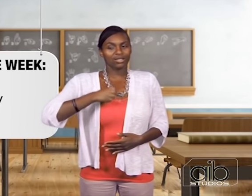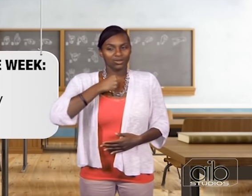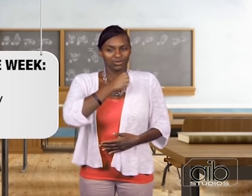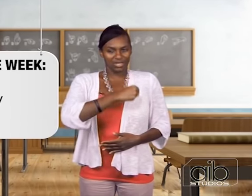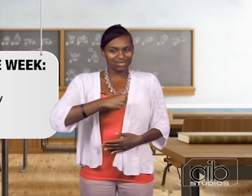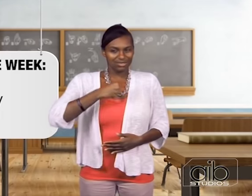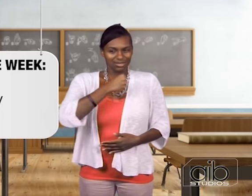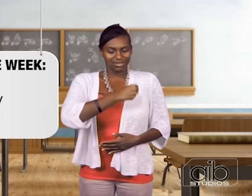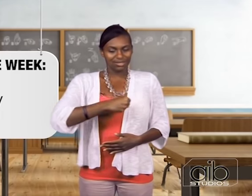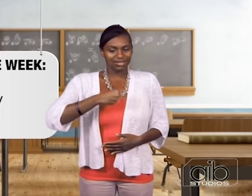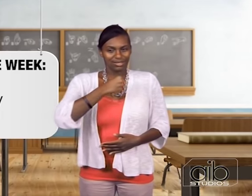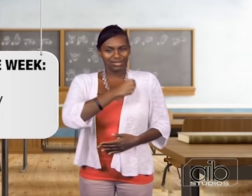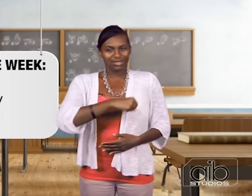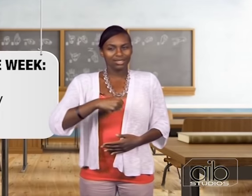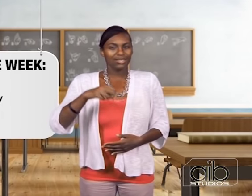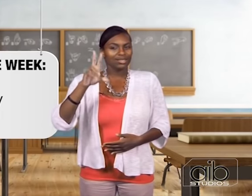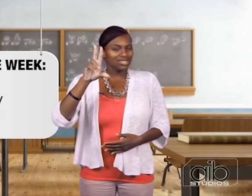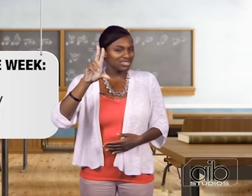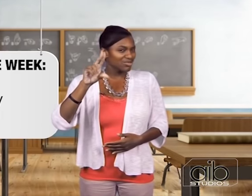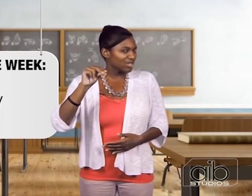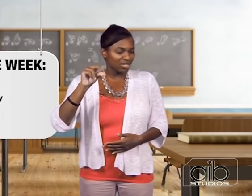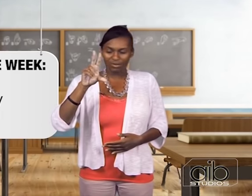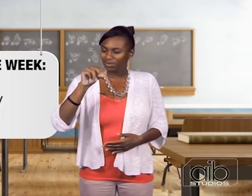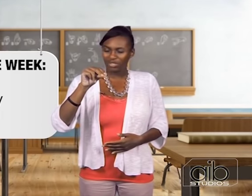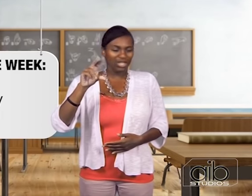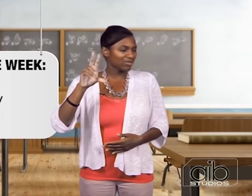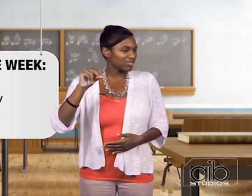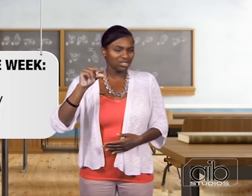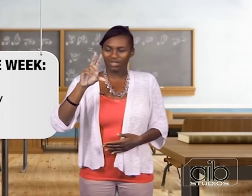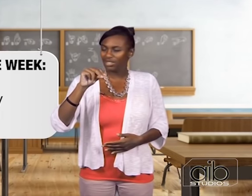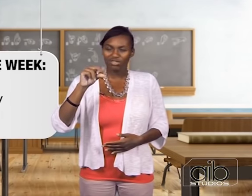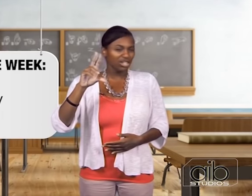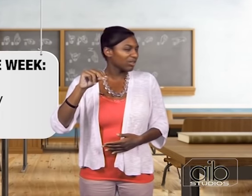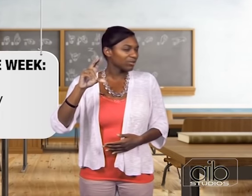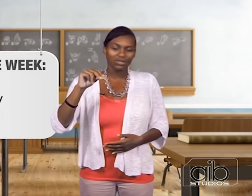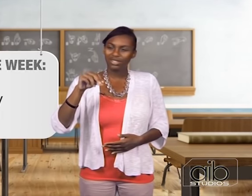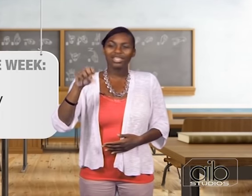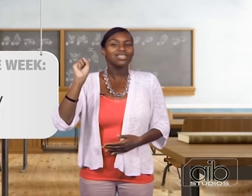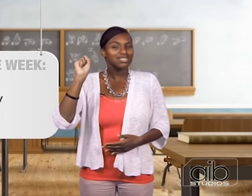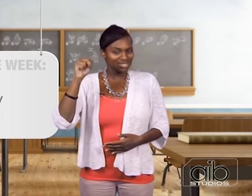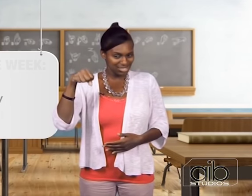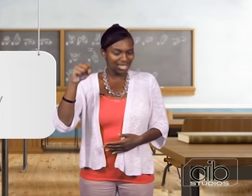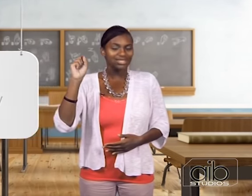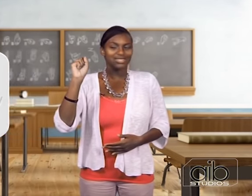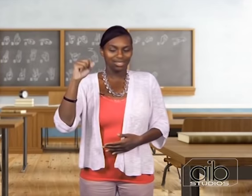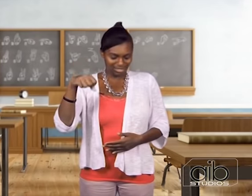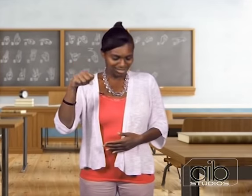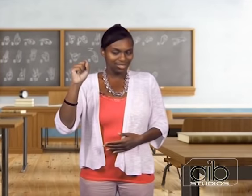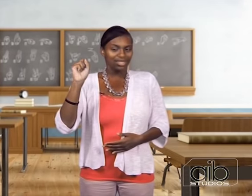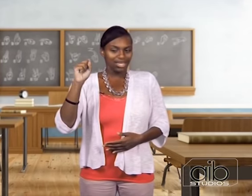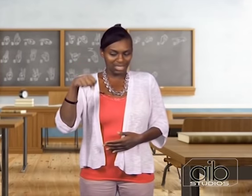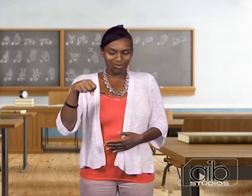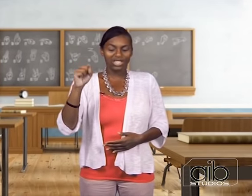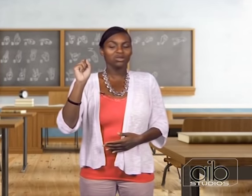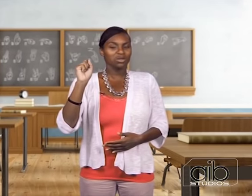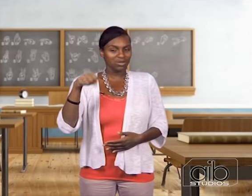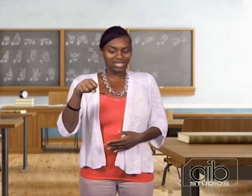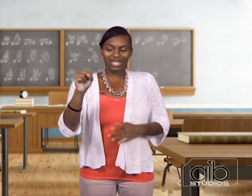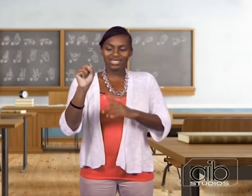closed fist. This is no, and you have to shake your head no, and this is yes. And the way you remember yes is